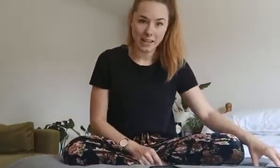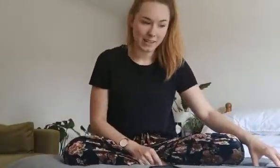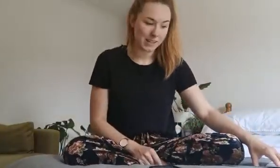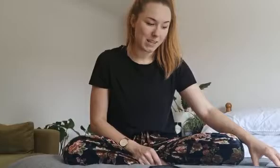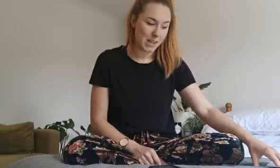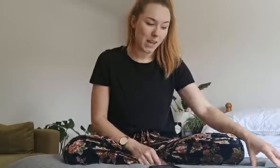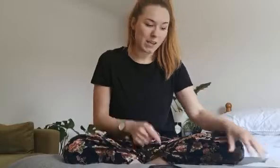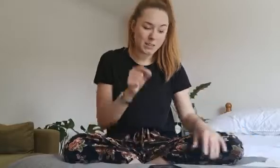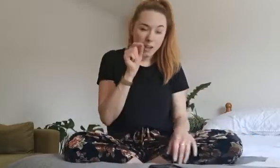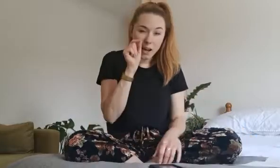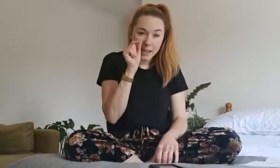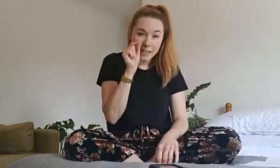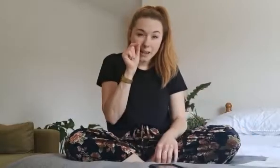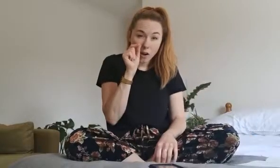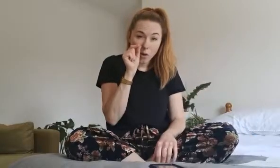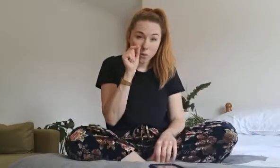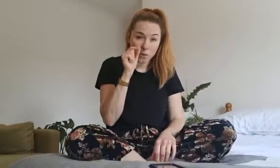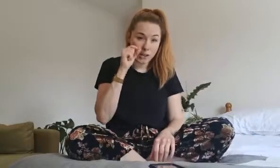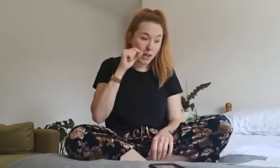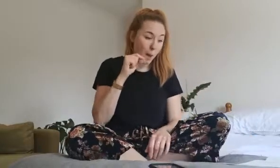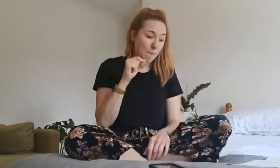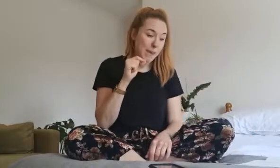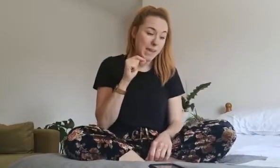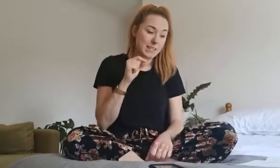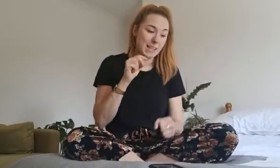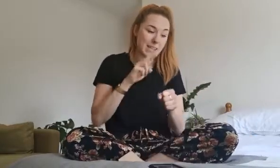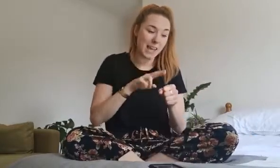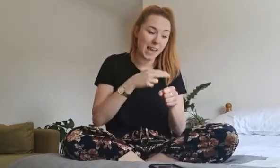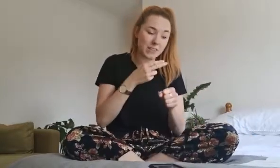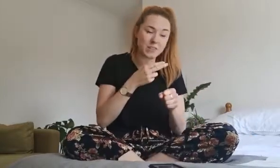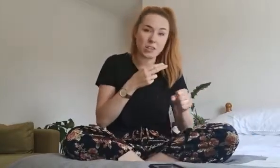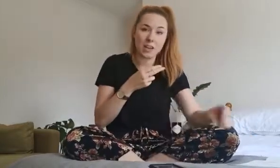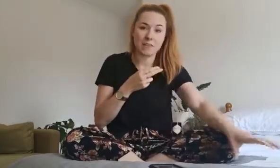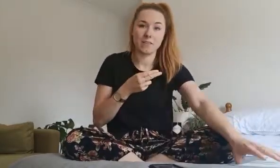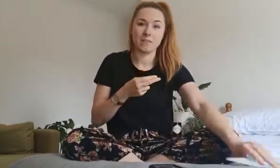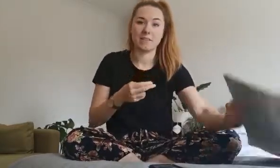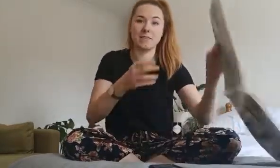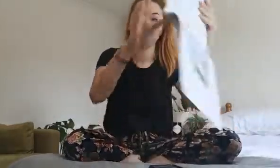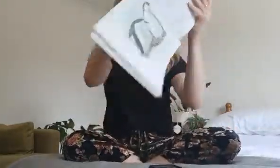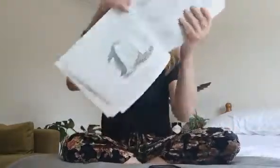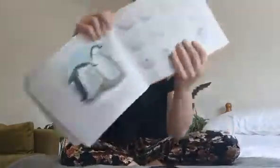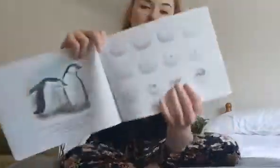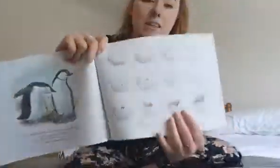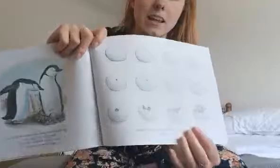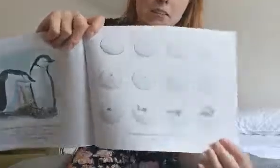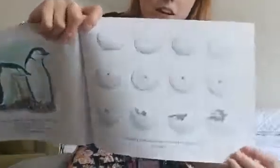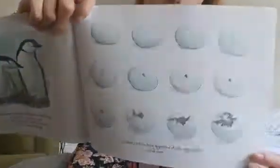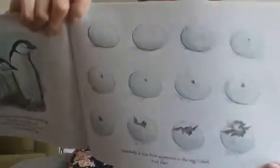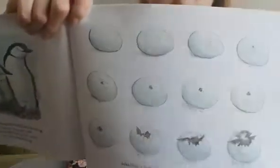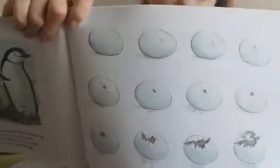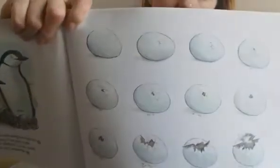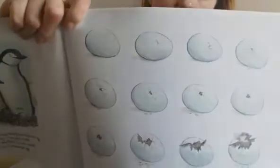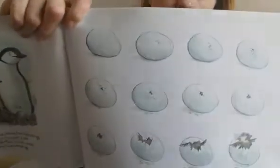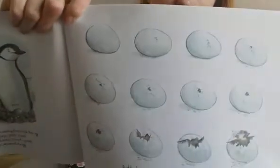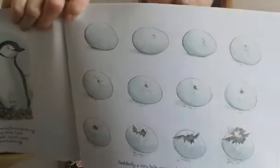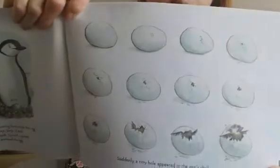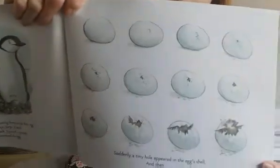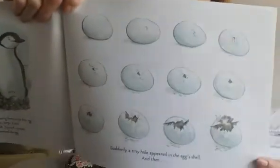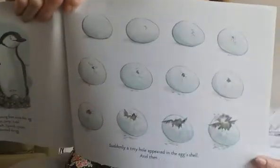Suddenly, a tiny hole appeared in the egg's shell. Have a